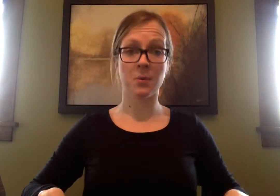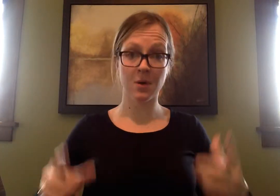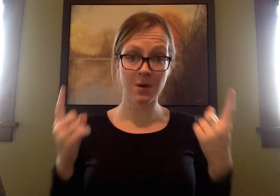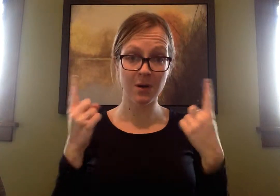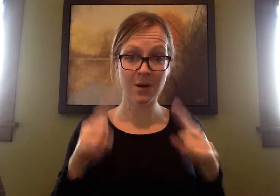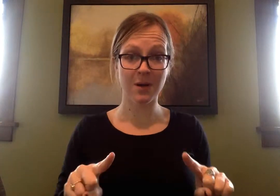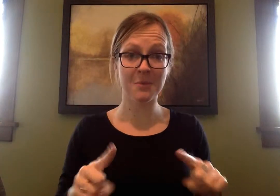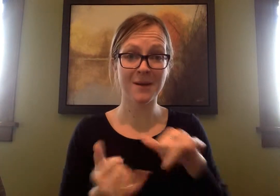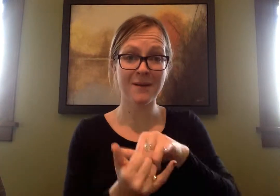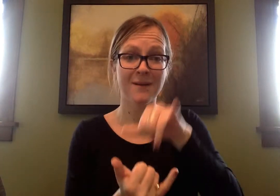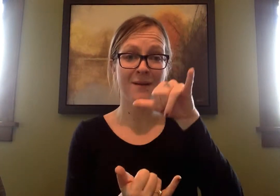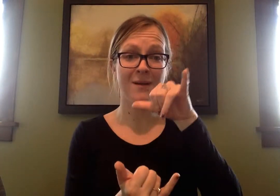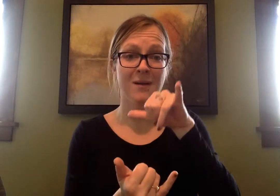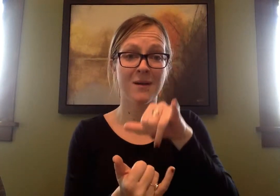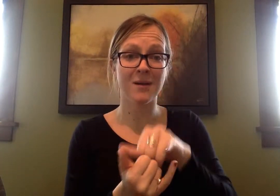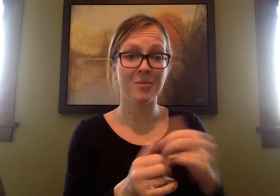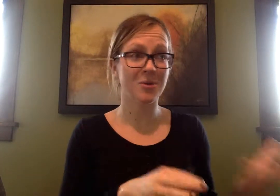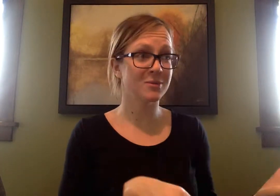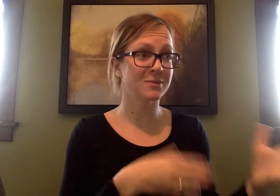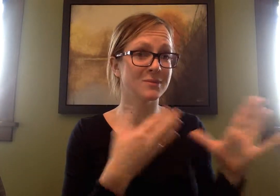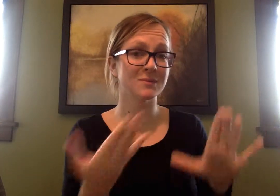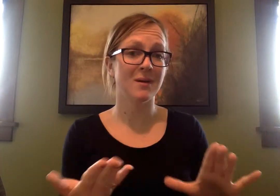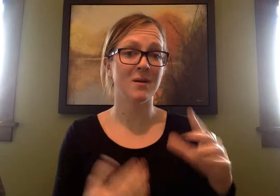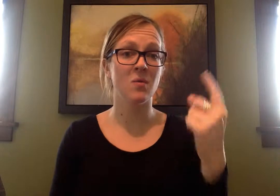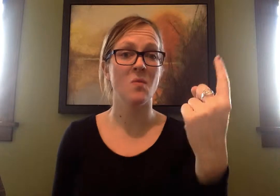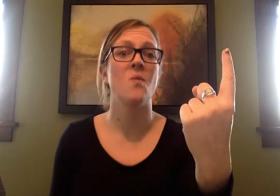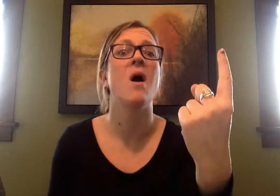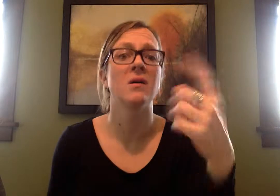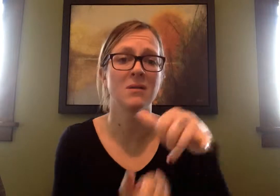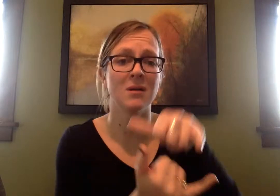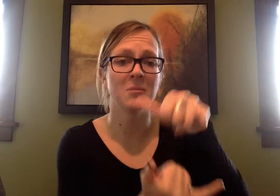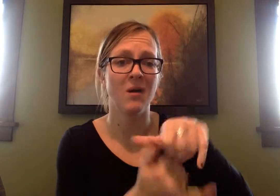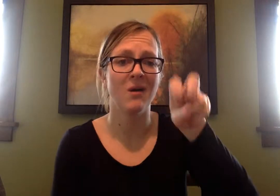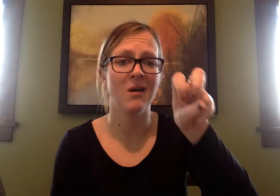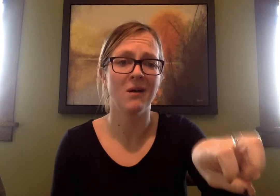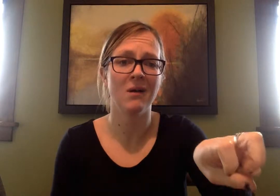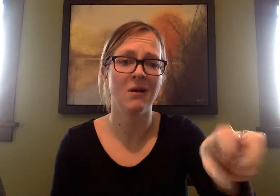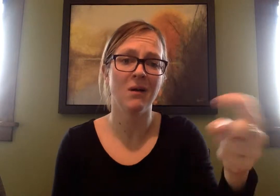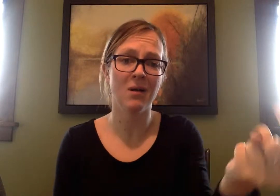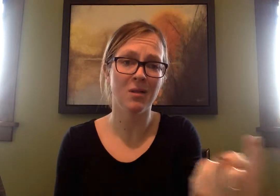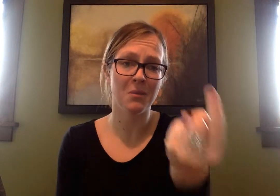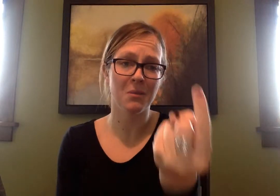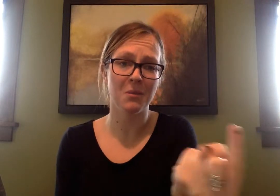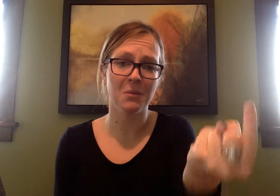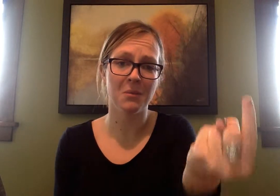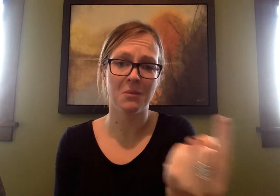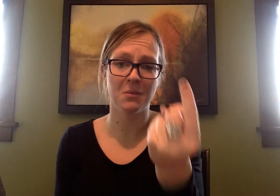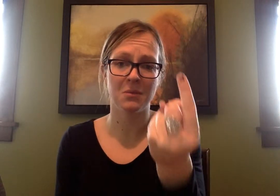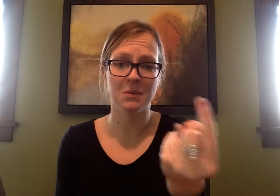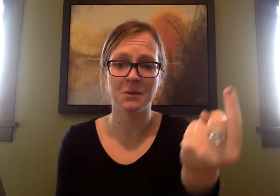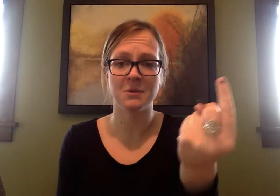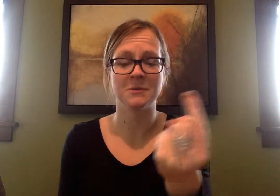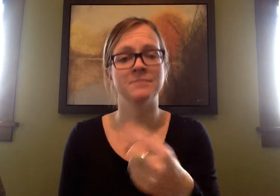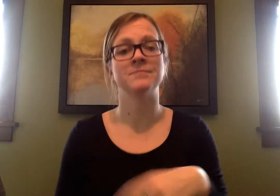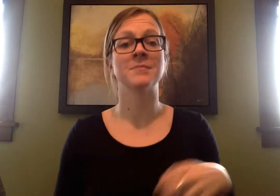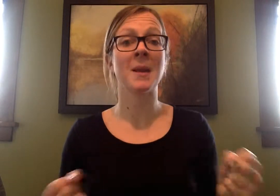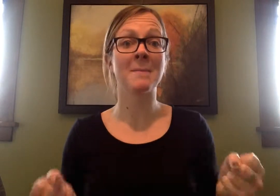remained, and it was stranded on a reef. Hundreds of villagers worked for hours to rescue